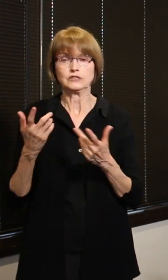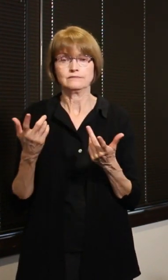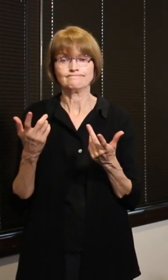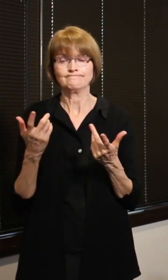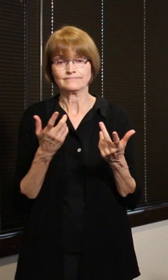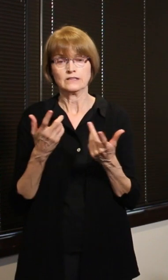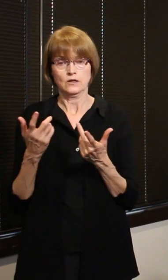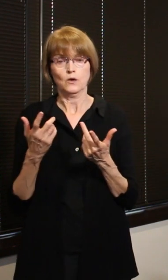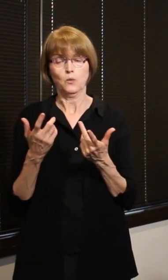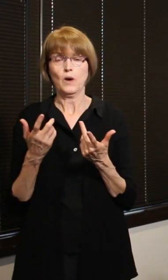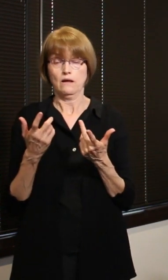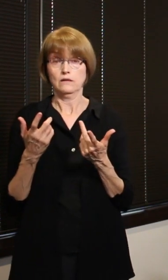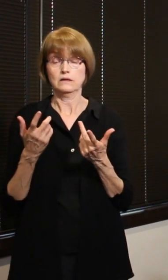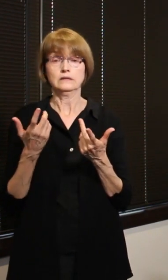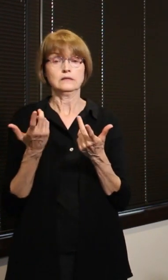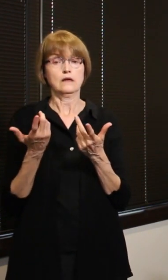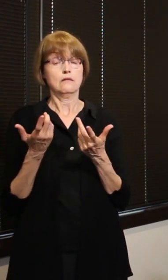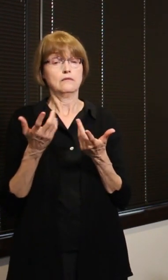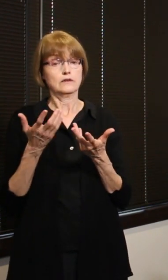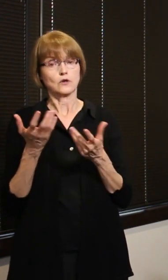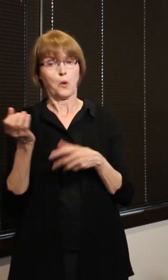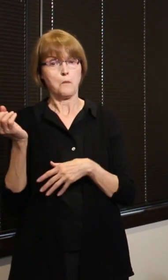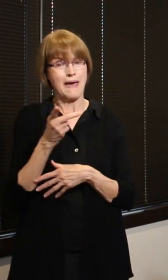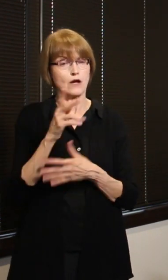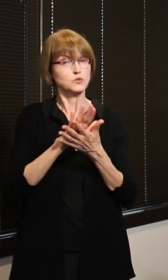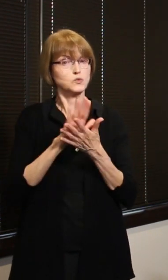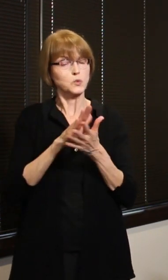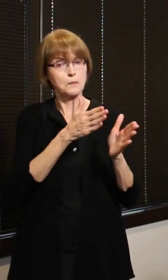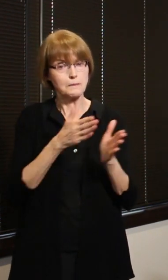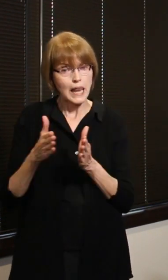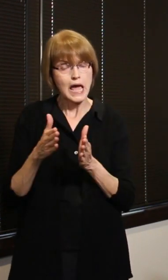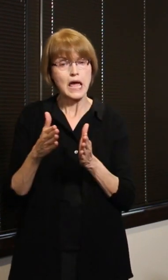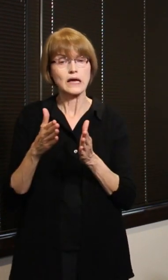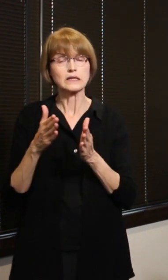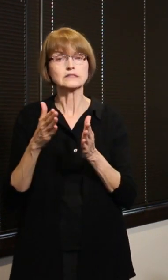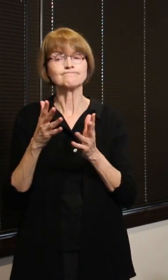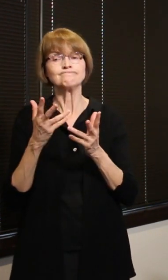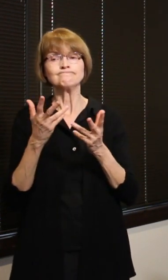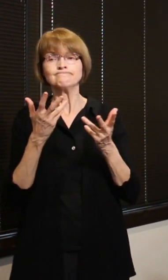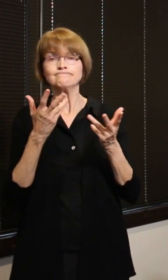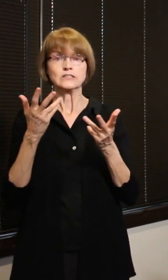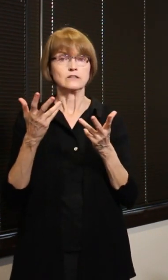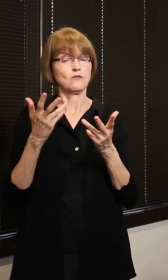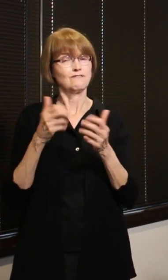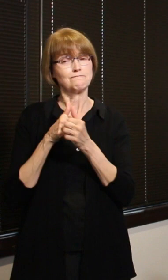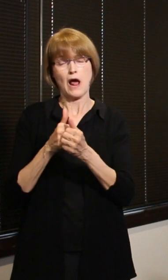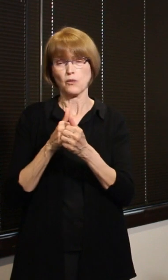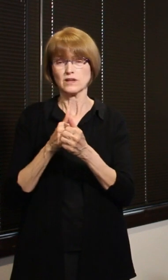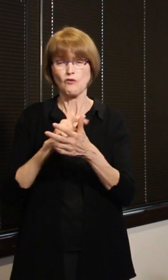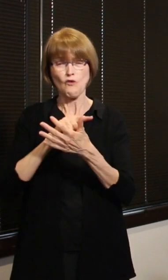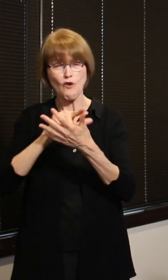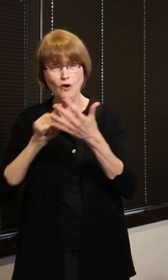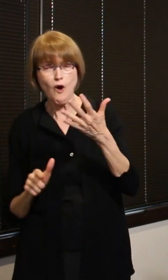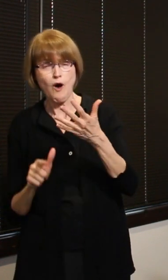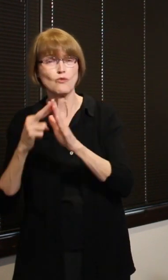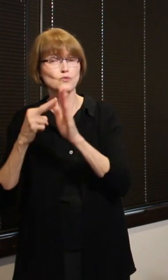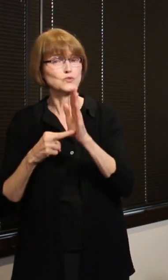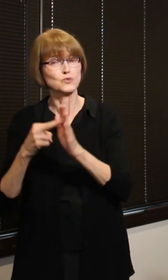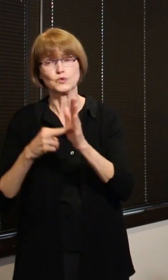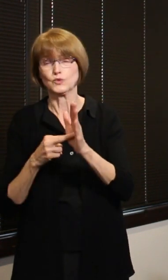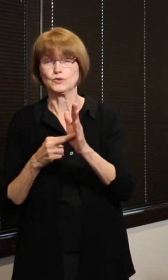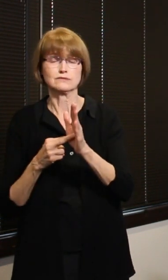organizing those reopening plans or going back to school plans using all of those tools that we've been talking